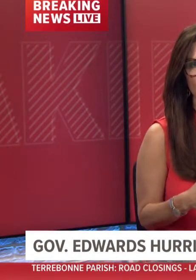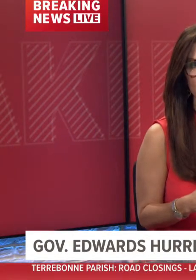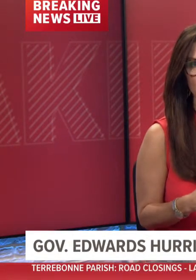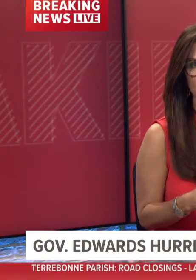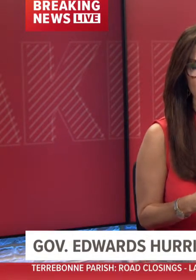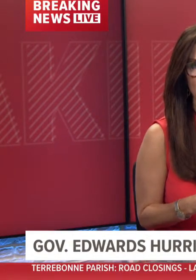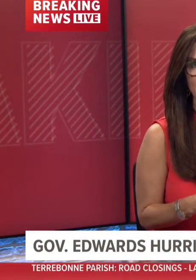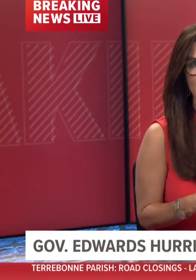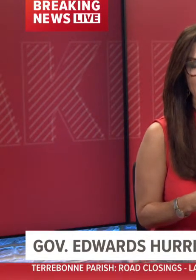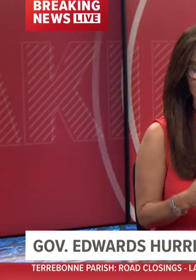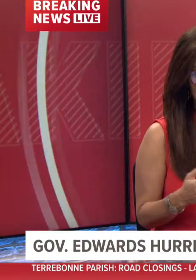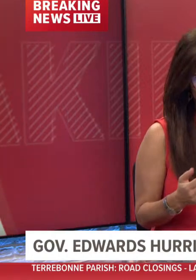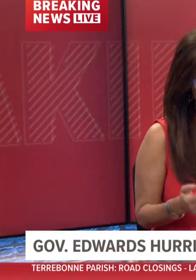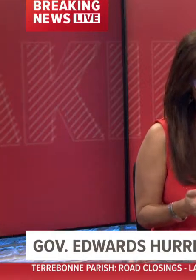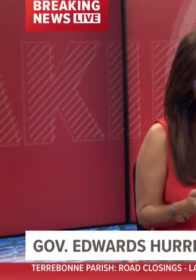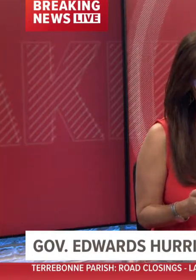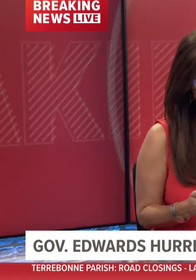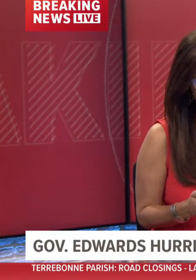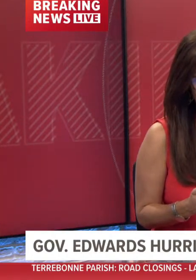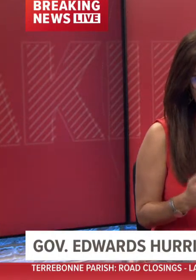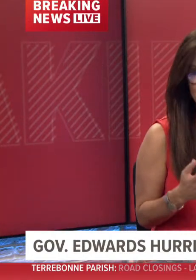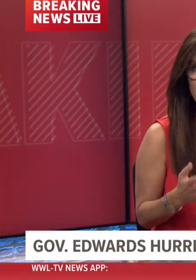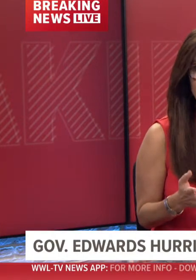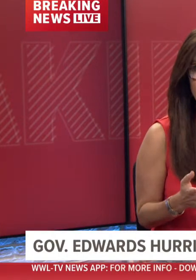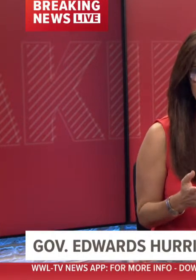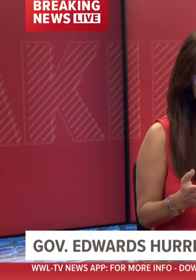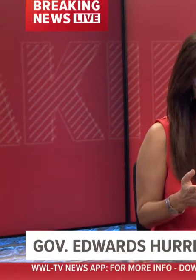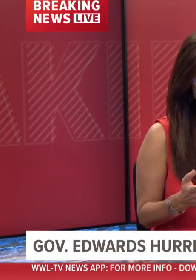damage caused by Hurricane Laura.